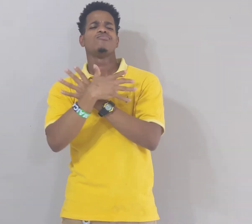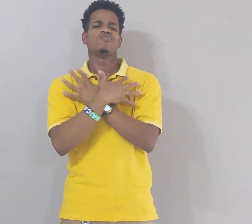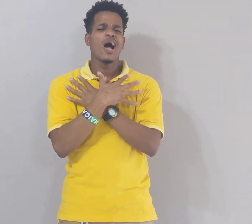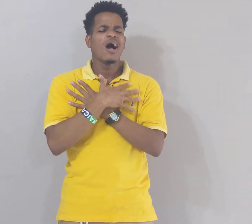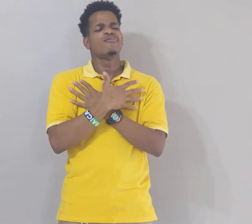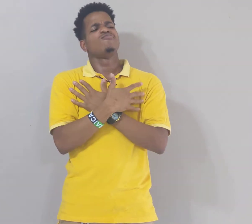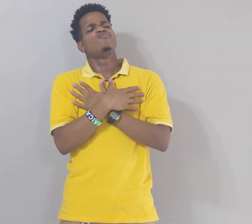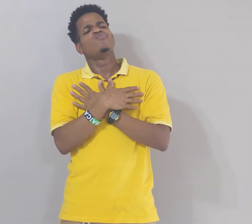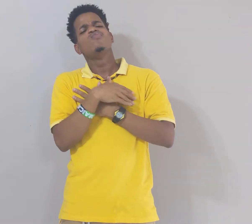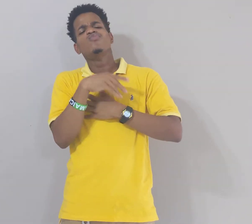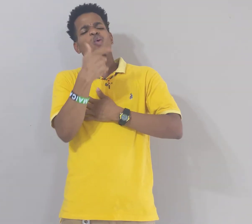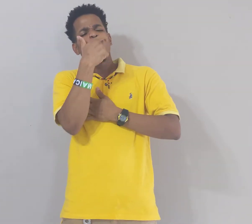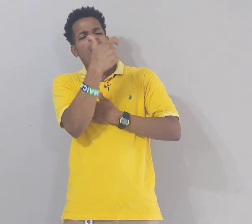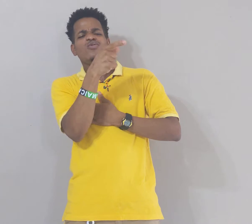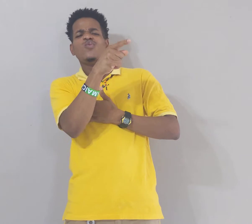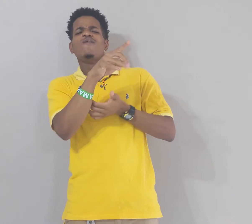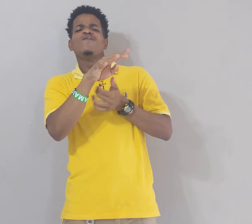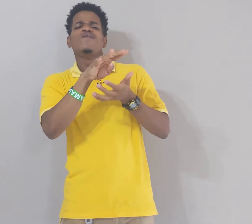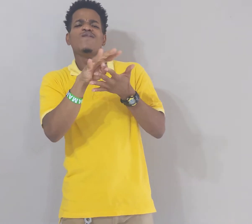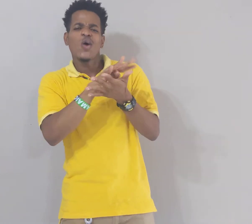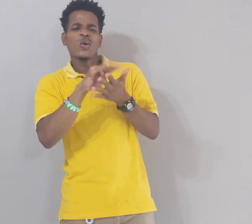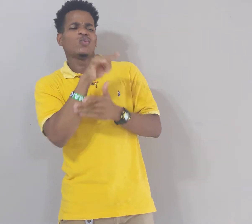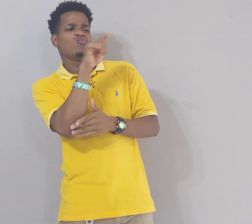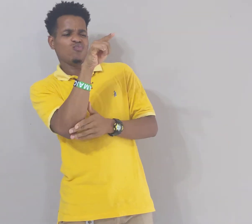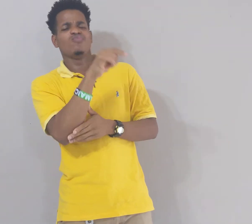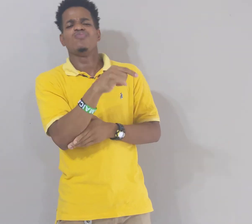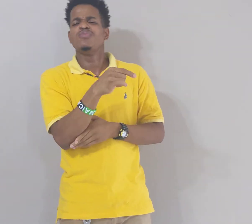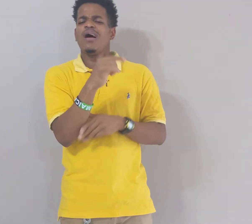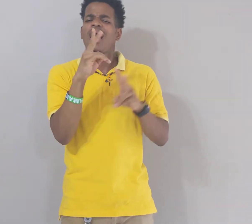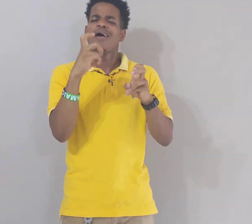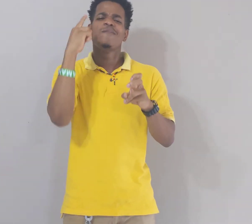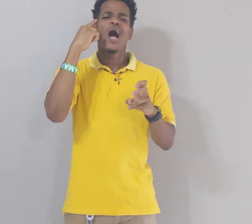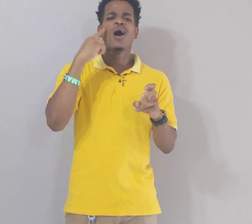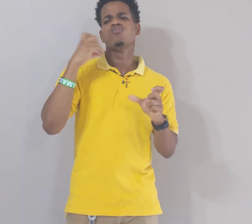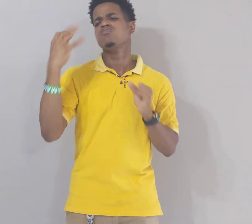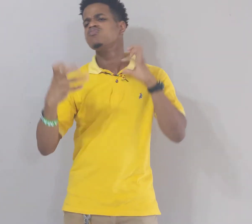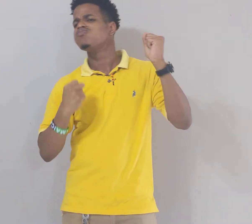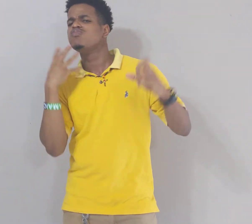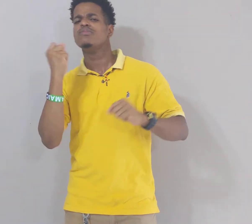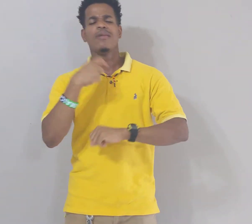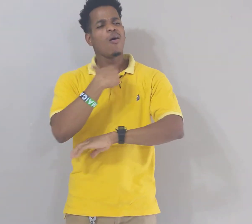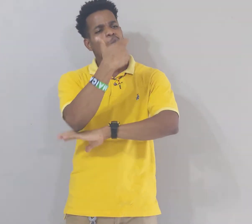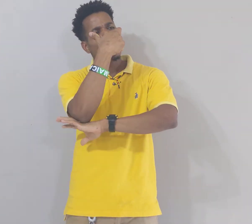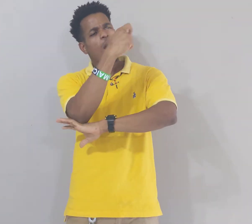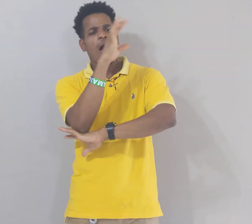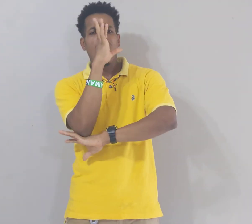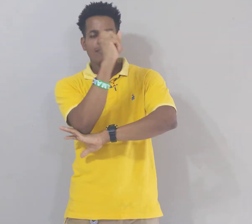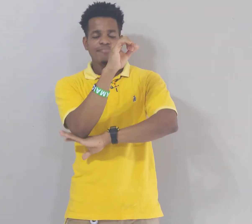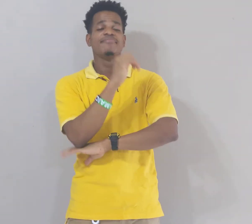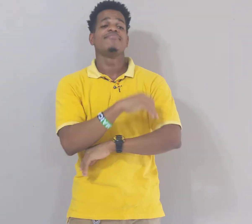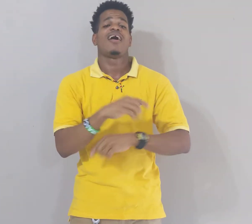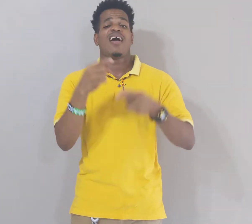and as we were taking off, just relaxing, watching a movie, there was a movie with a deaf character.